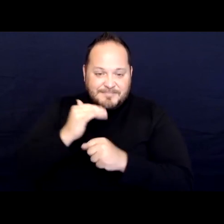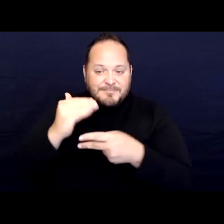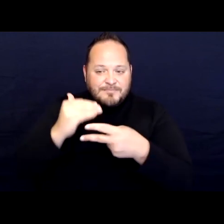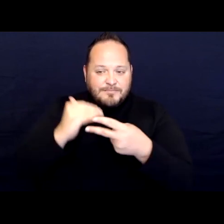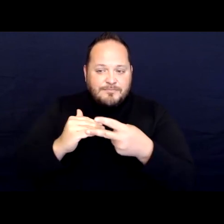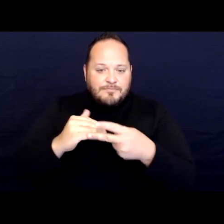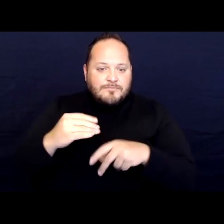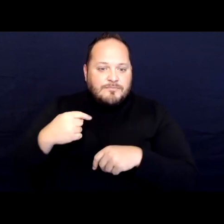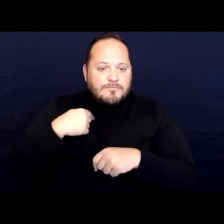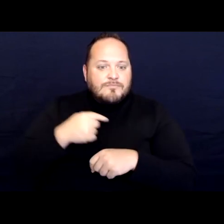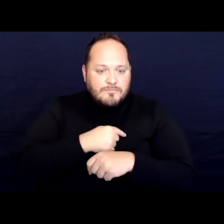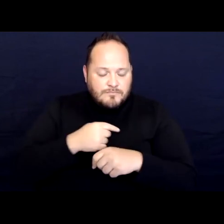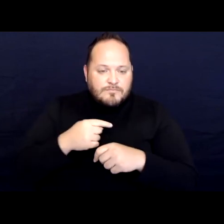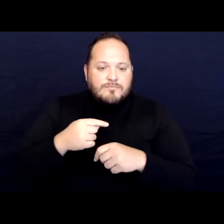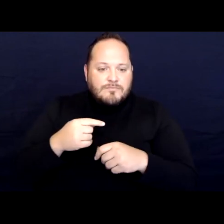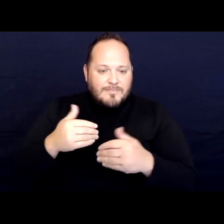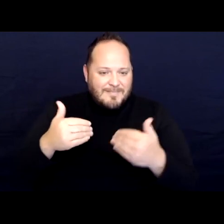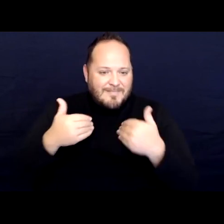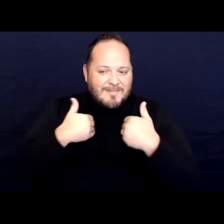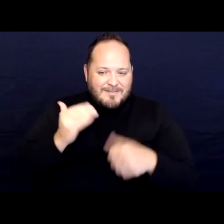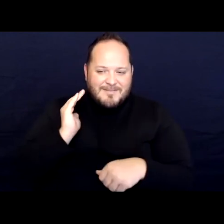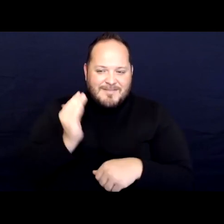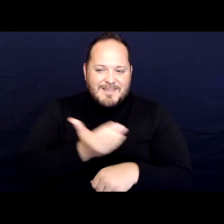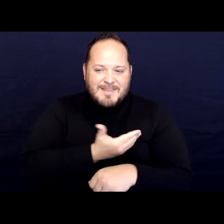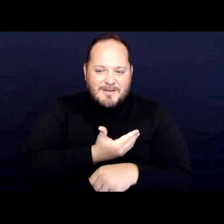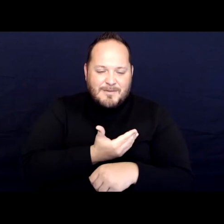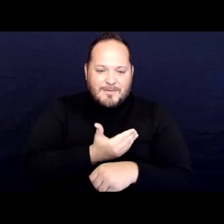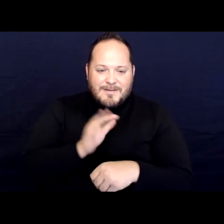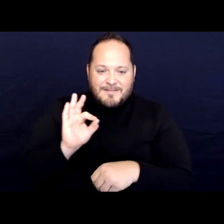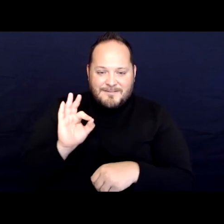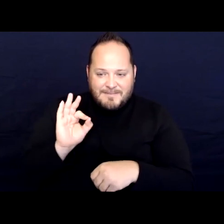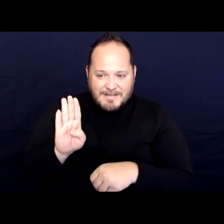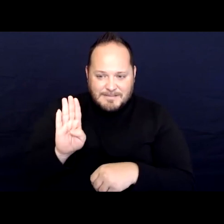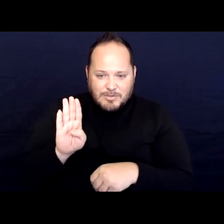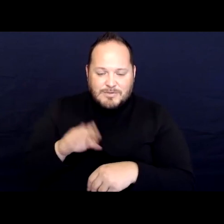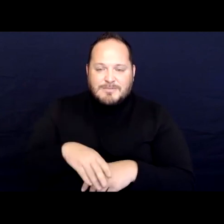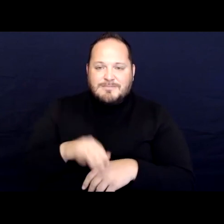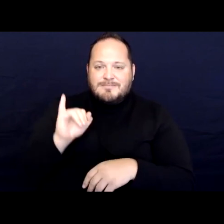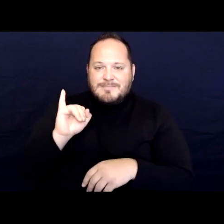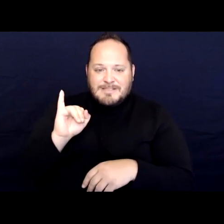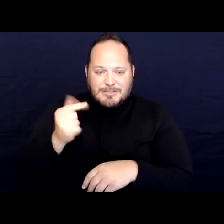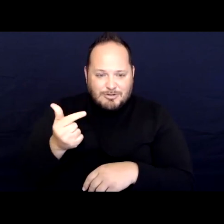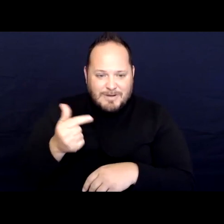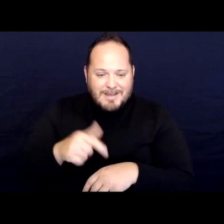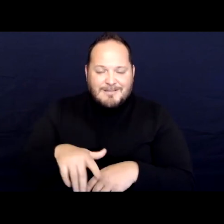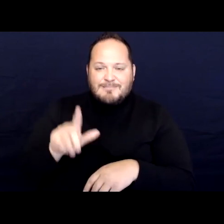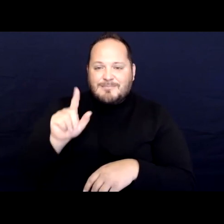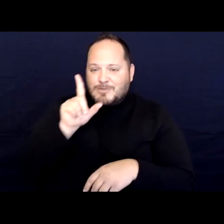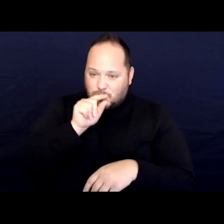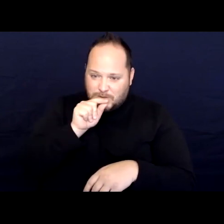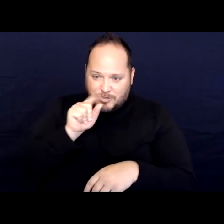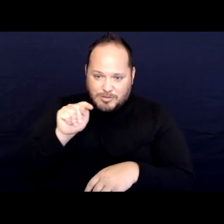we've got our Facebook and Instagram and Twitter.